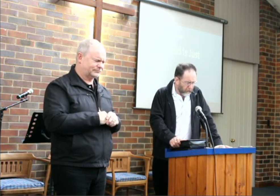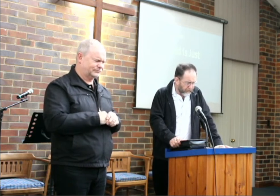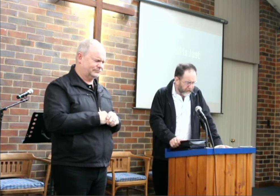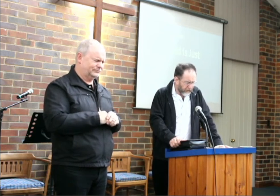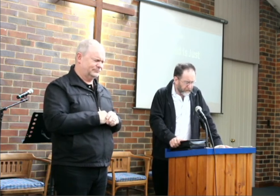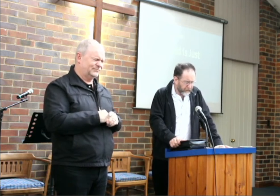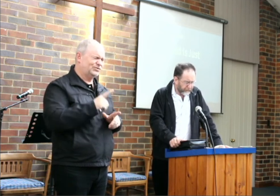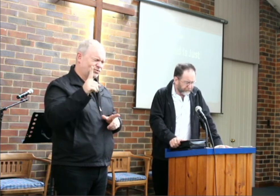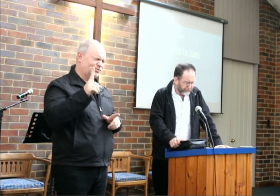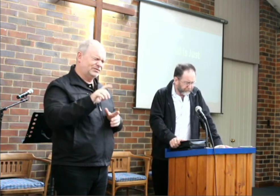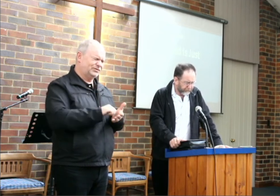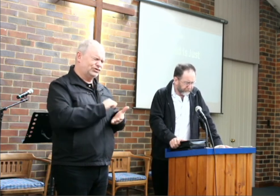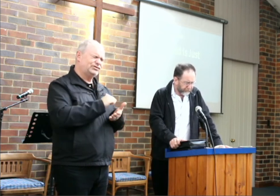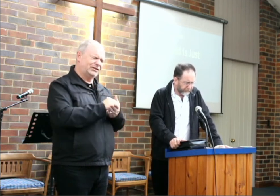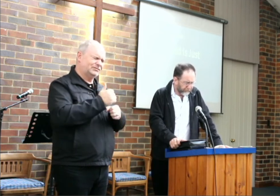you are a just God.